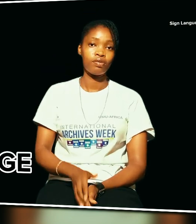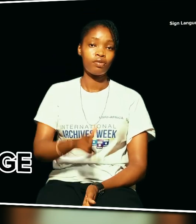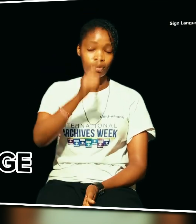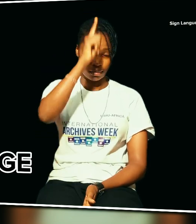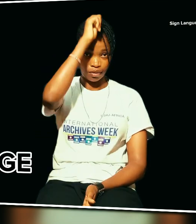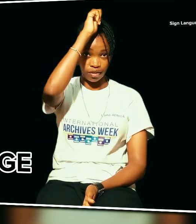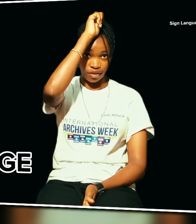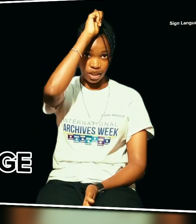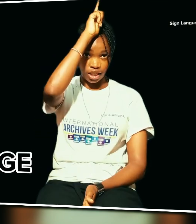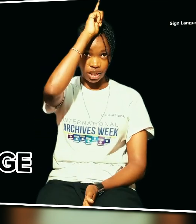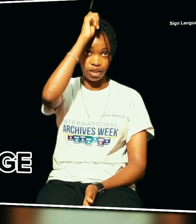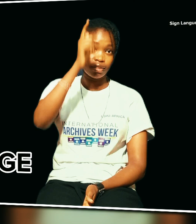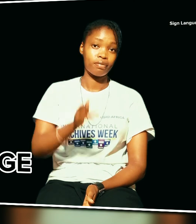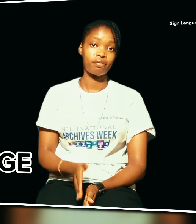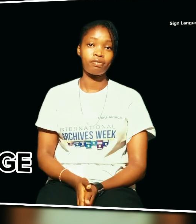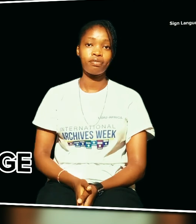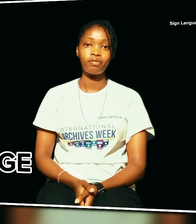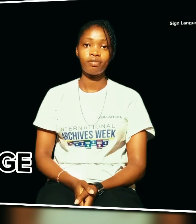Village.